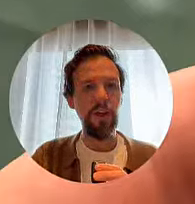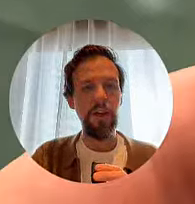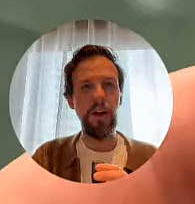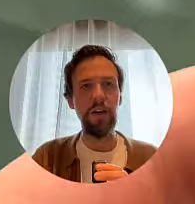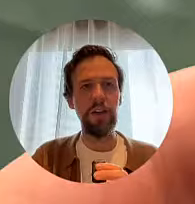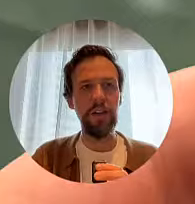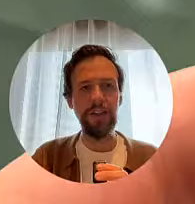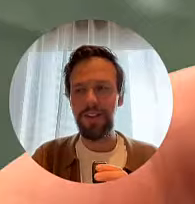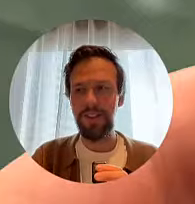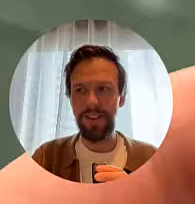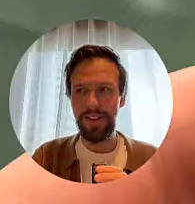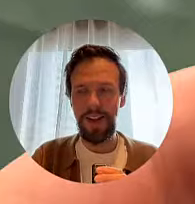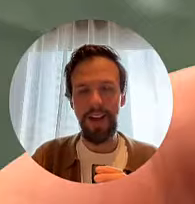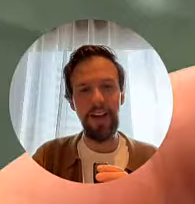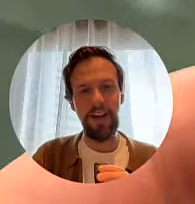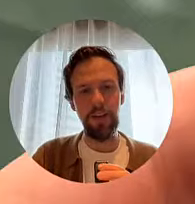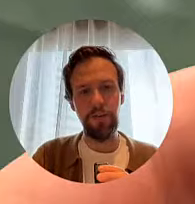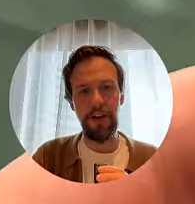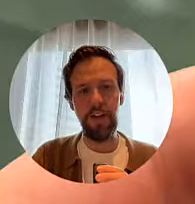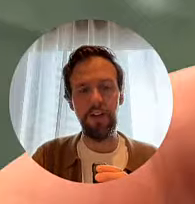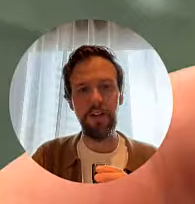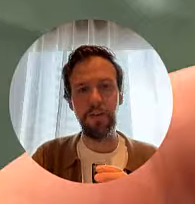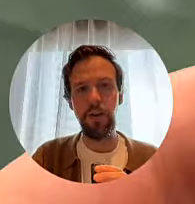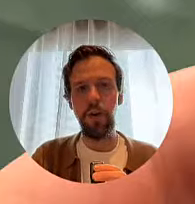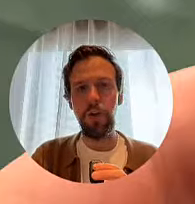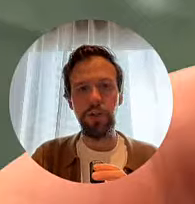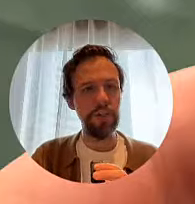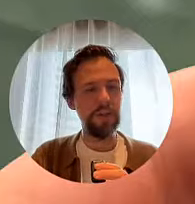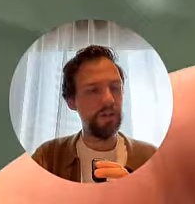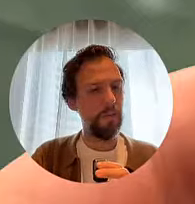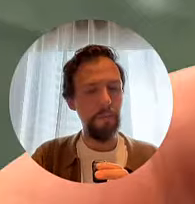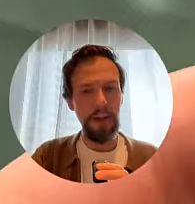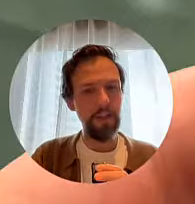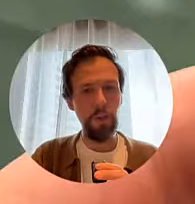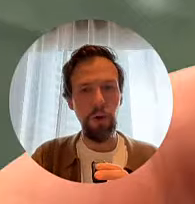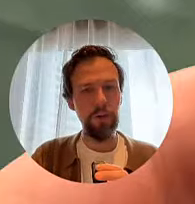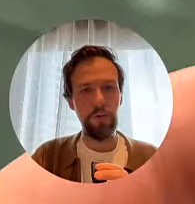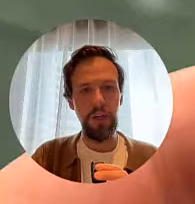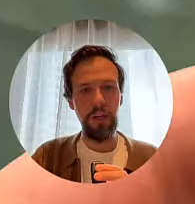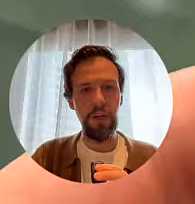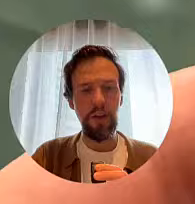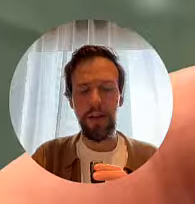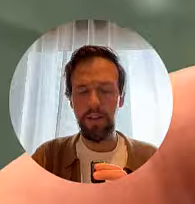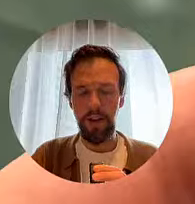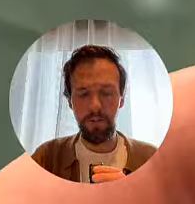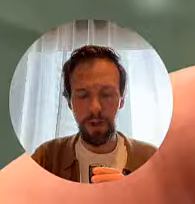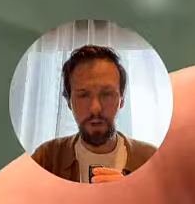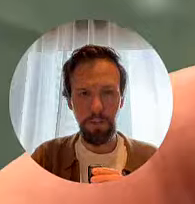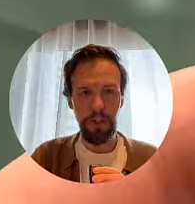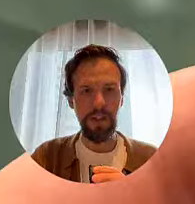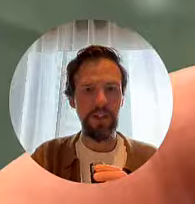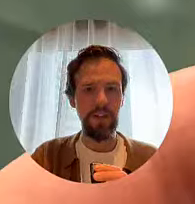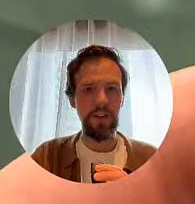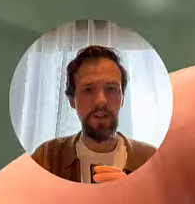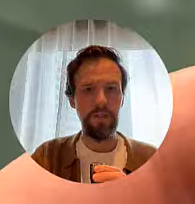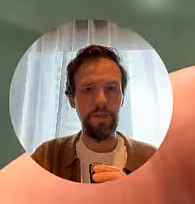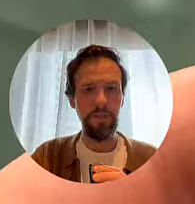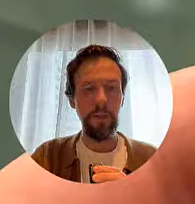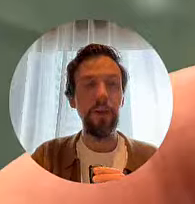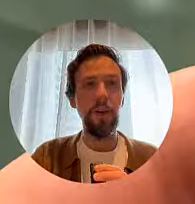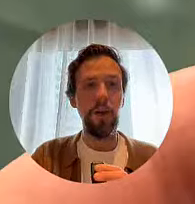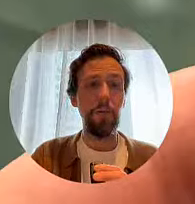thing, this tiny act of kindness just meant the world to me and left me completely